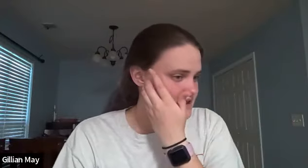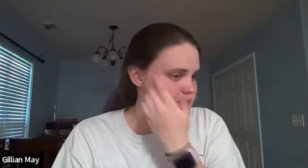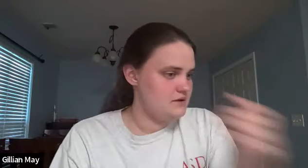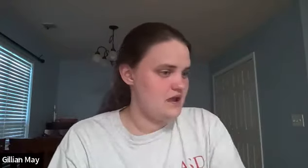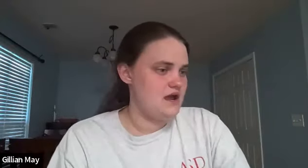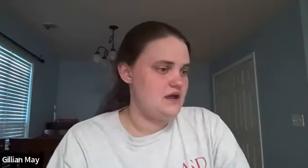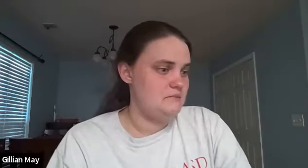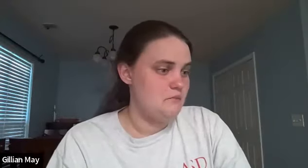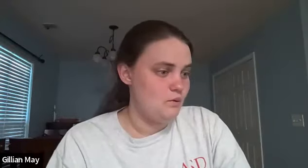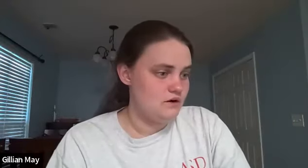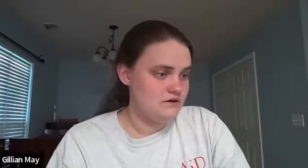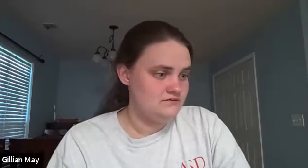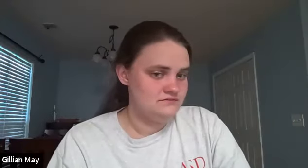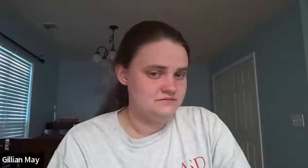Then we had more.